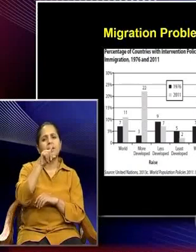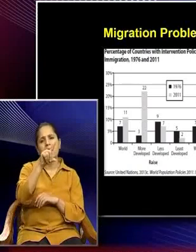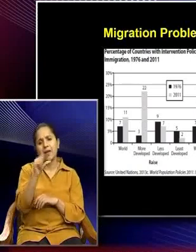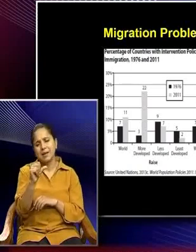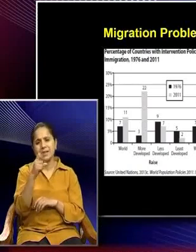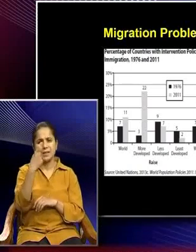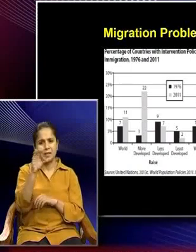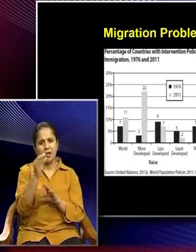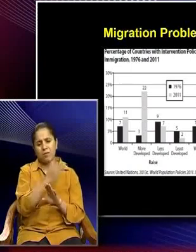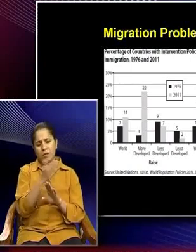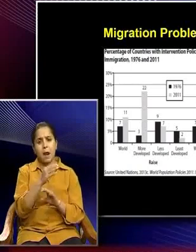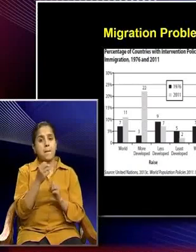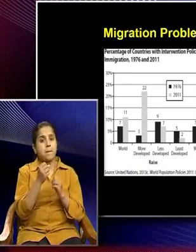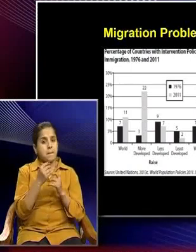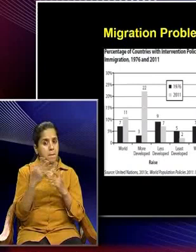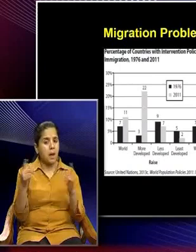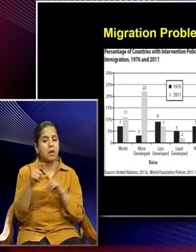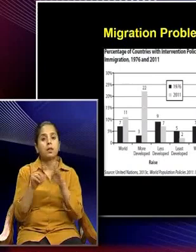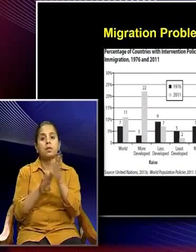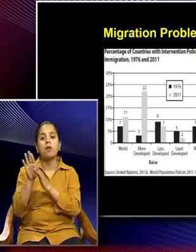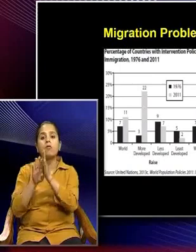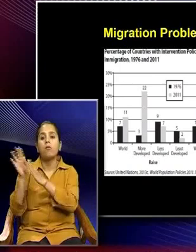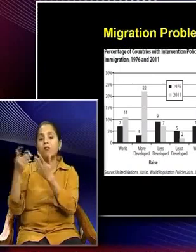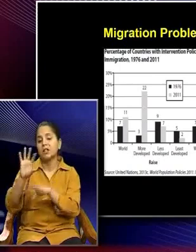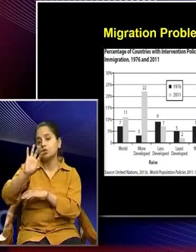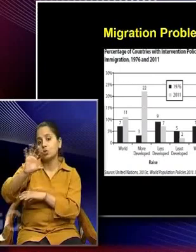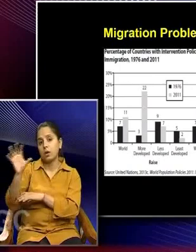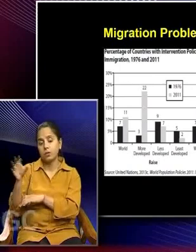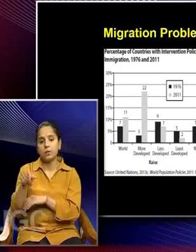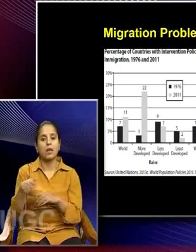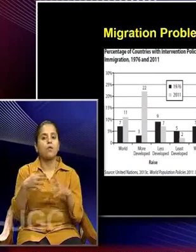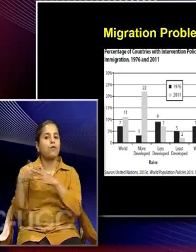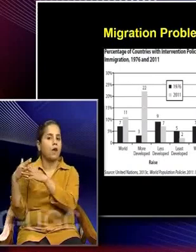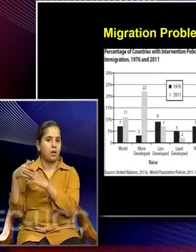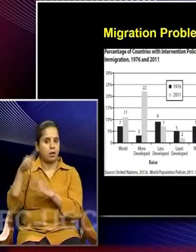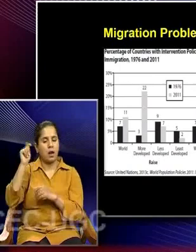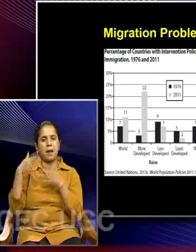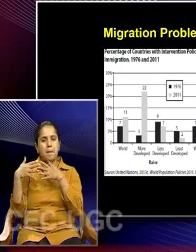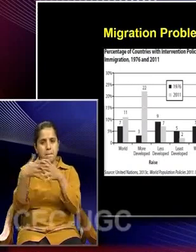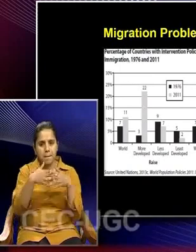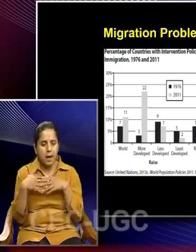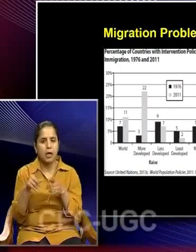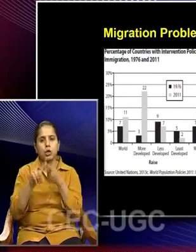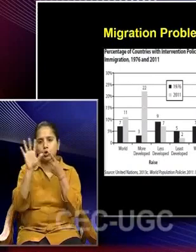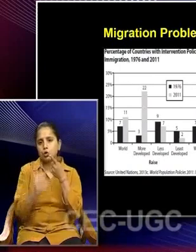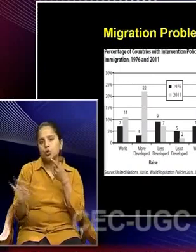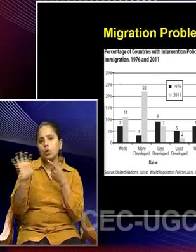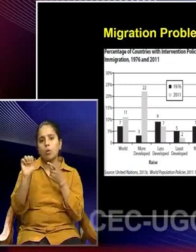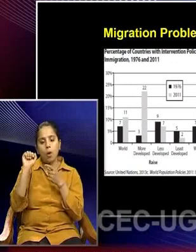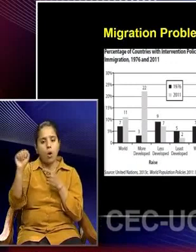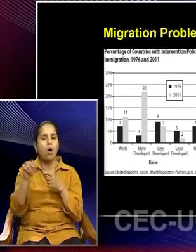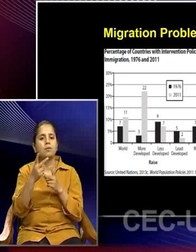1970s, most of the developed countries in the West, from Americas, Europe,